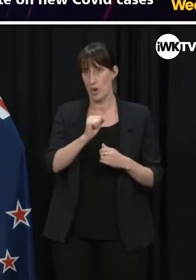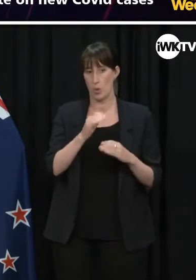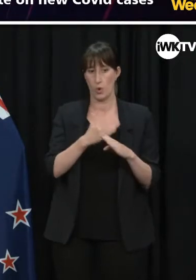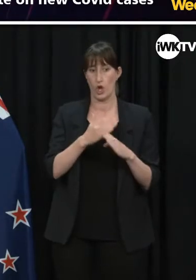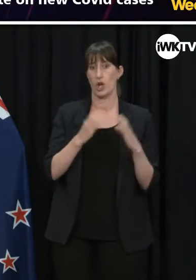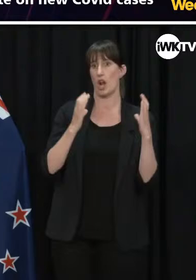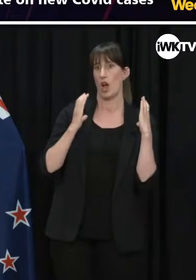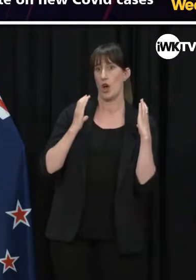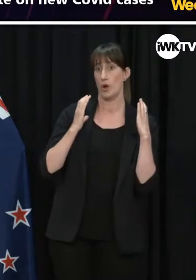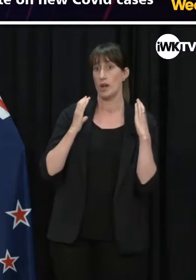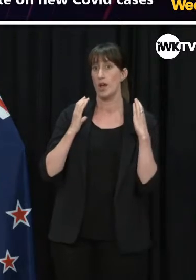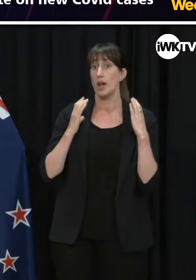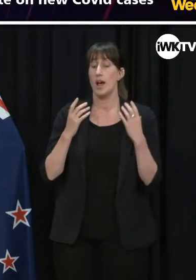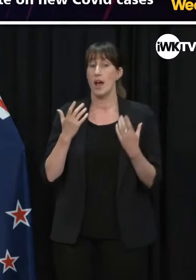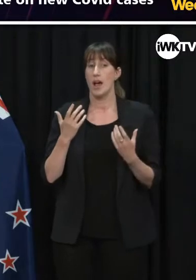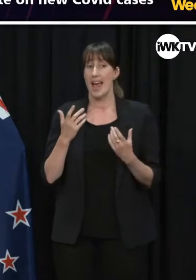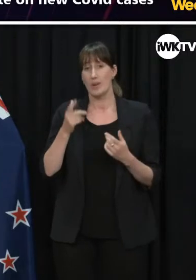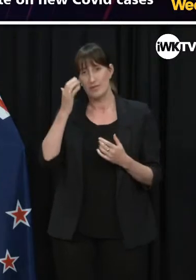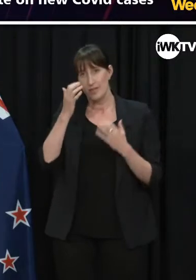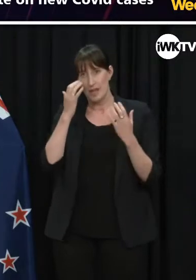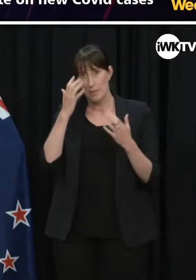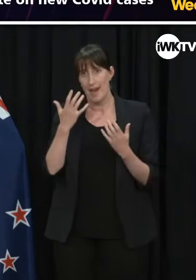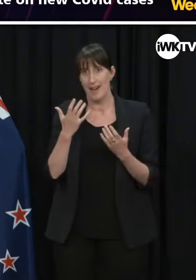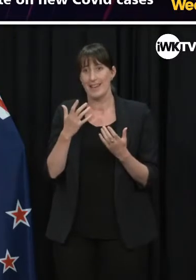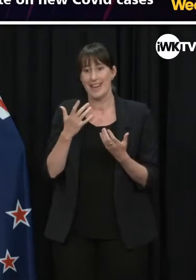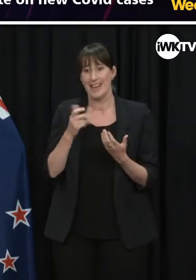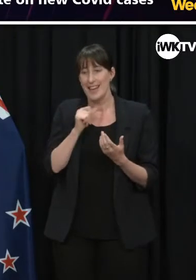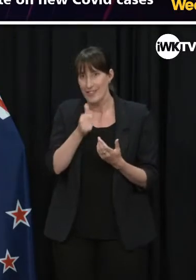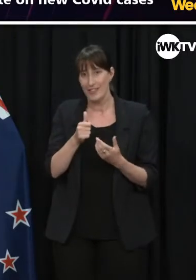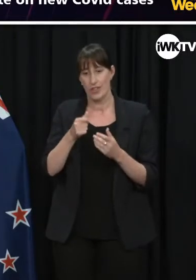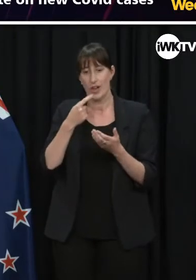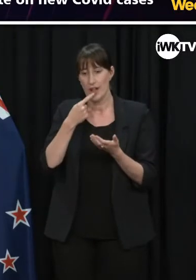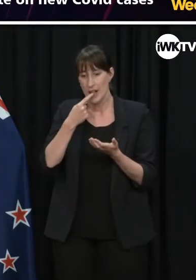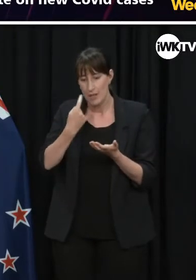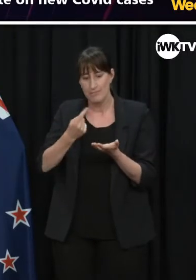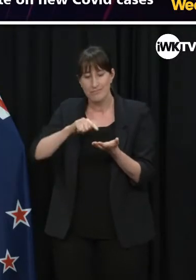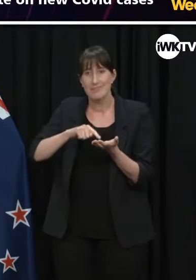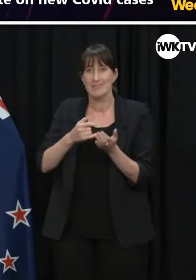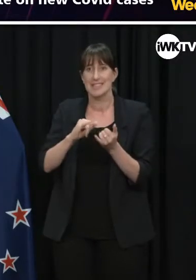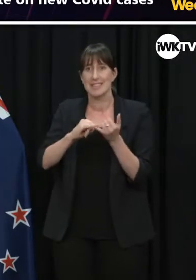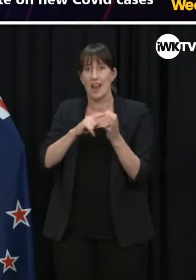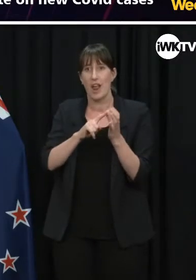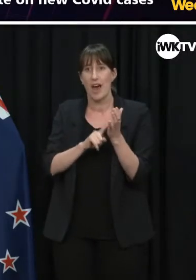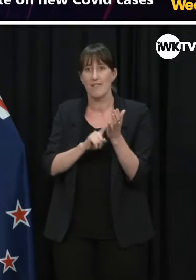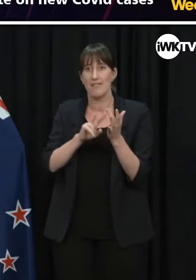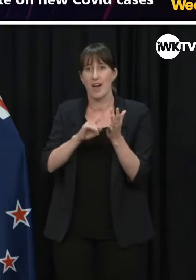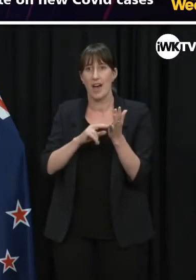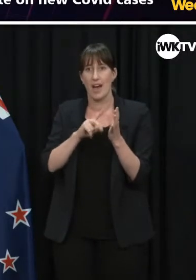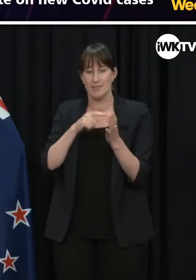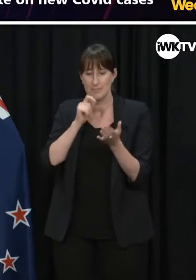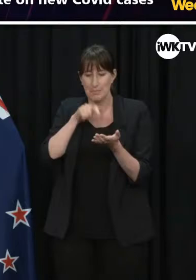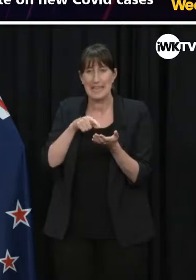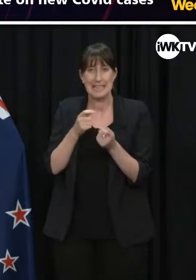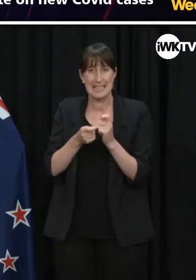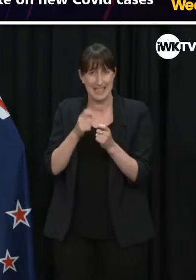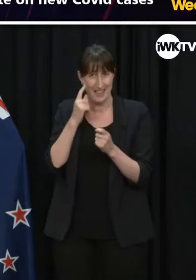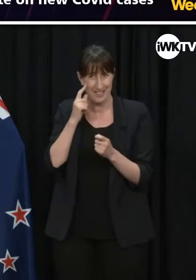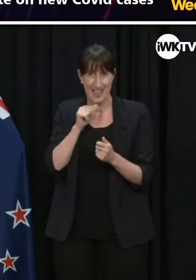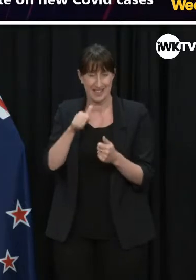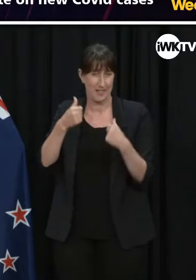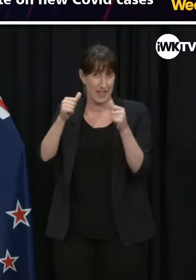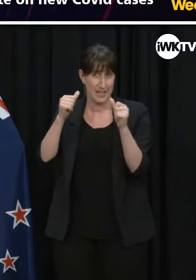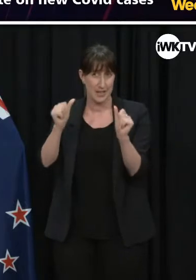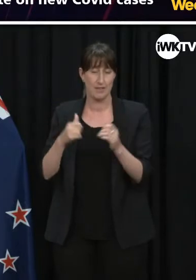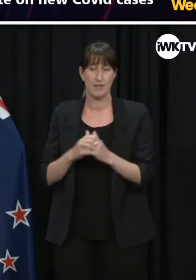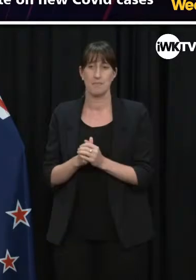some saliva testing now. We had begun that before we dealt with the Pullman issue. It was suspended for a brief period of time while we dealt with that. That has